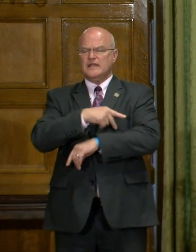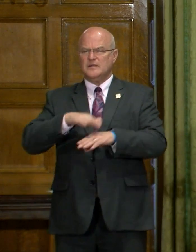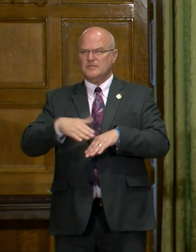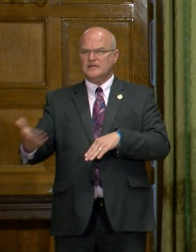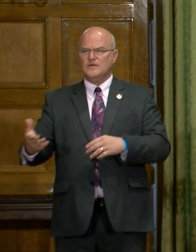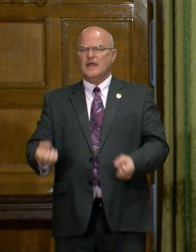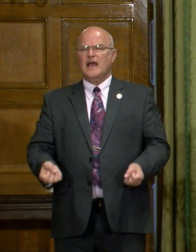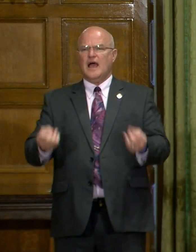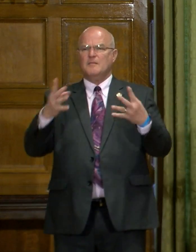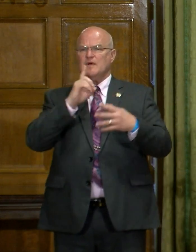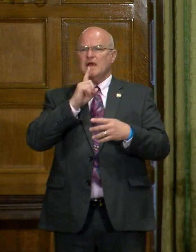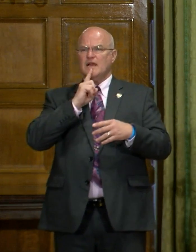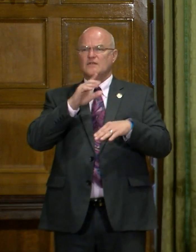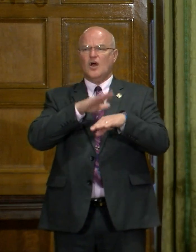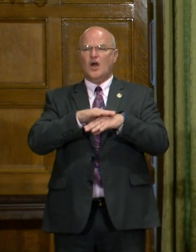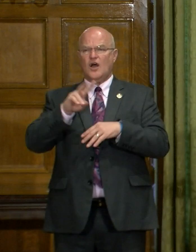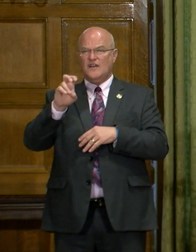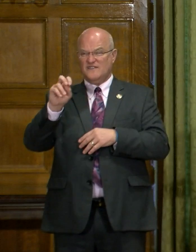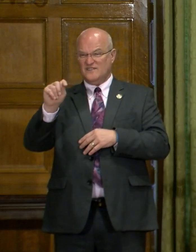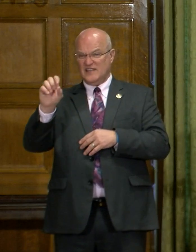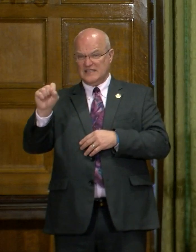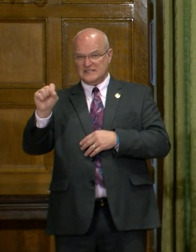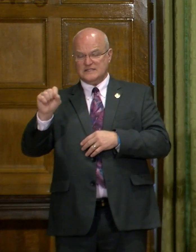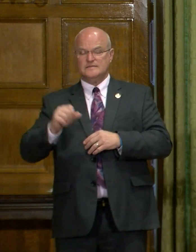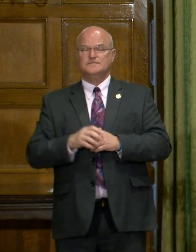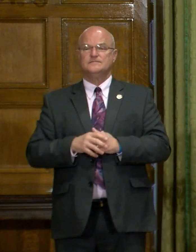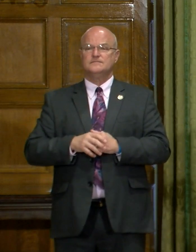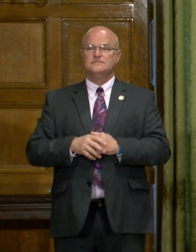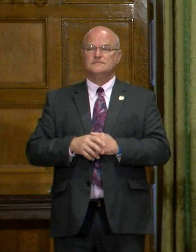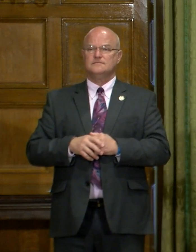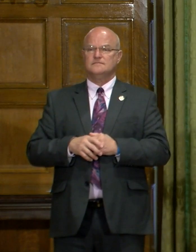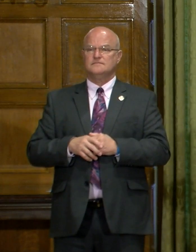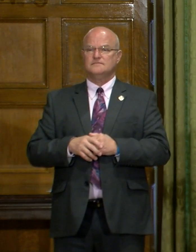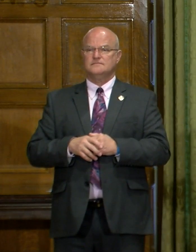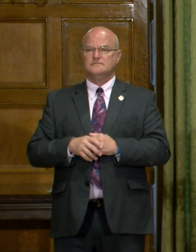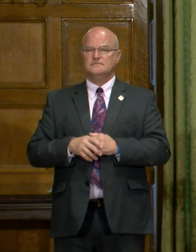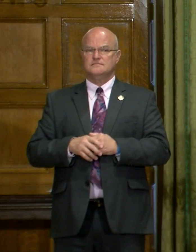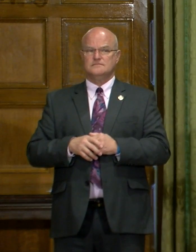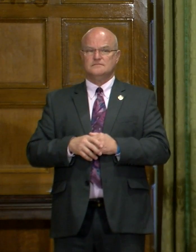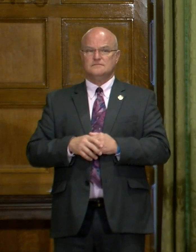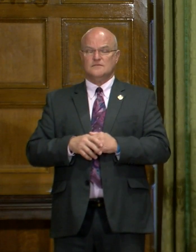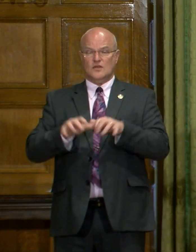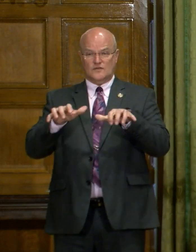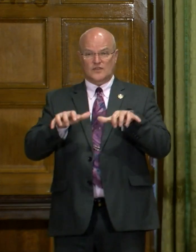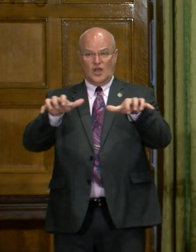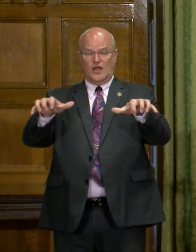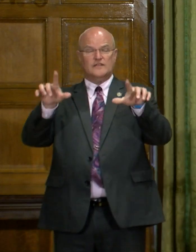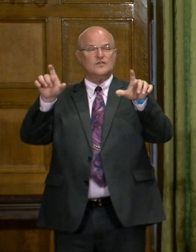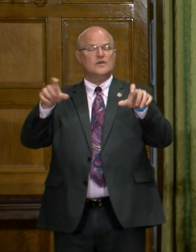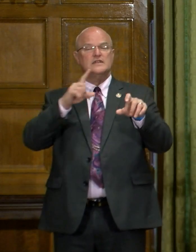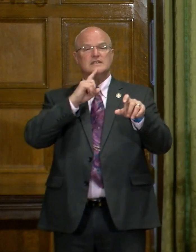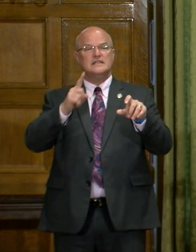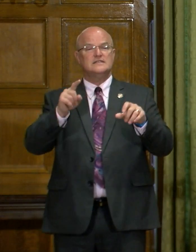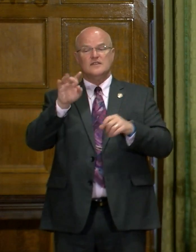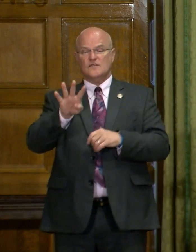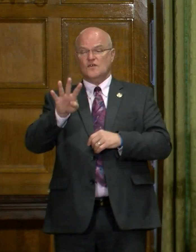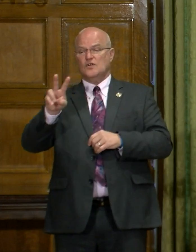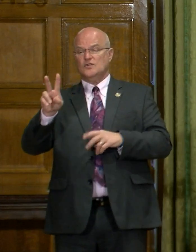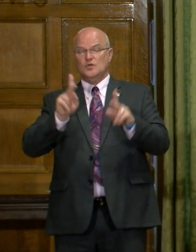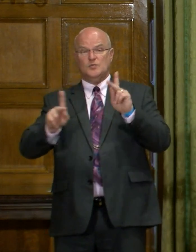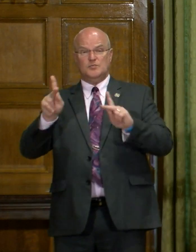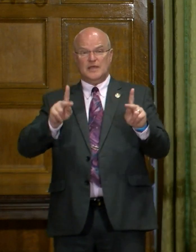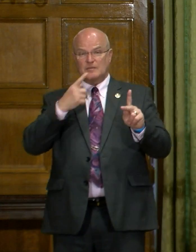passed away, how many were actually on ventilators? All right. Just for the audience, the question is, of the